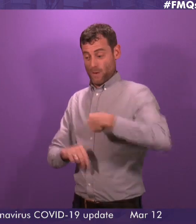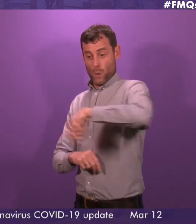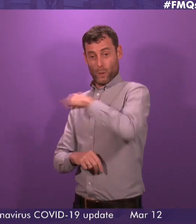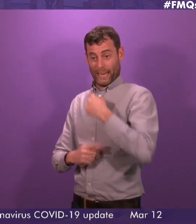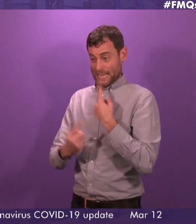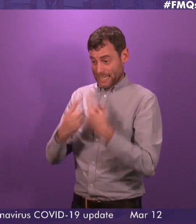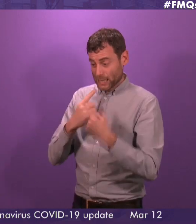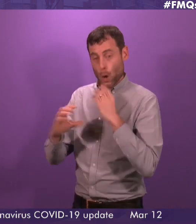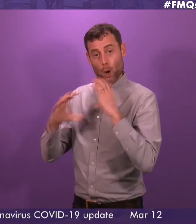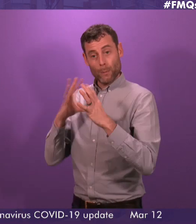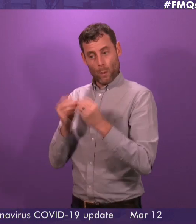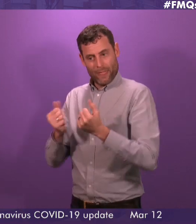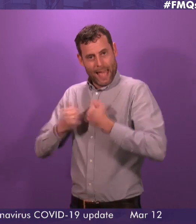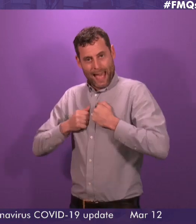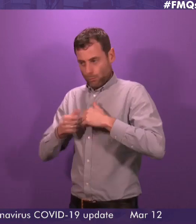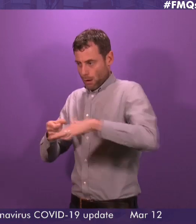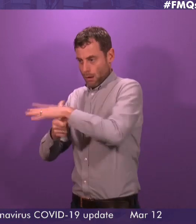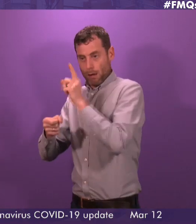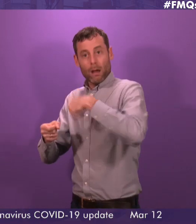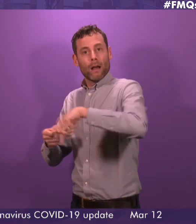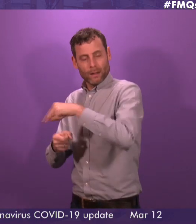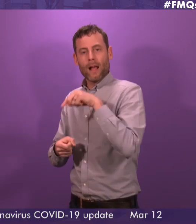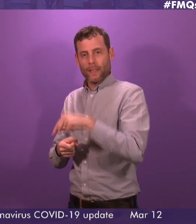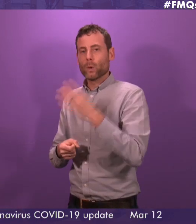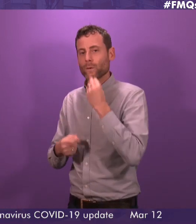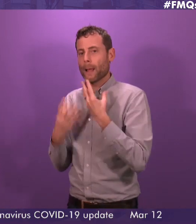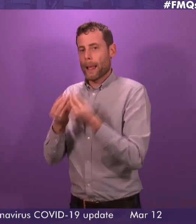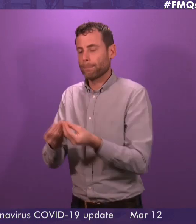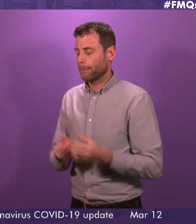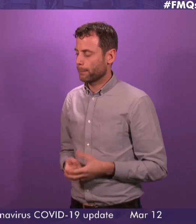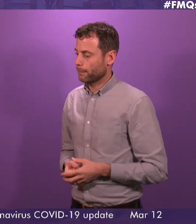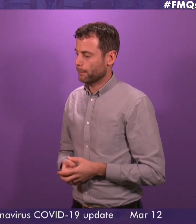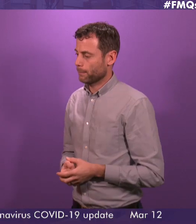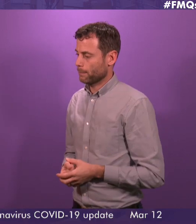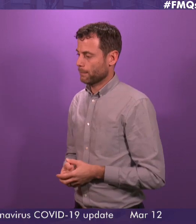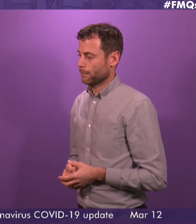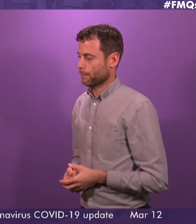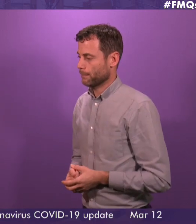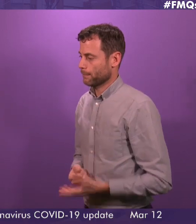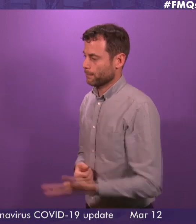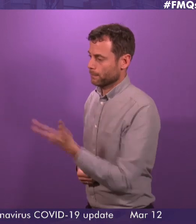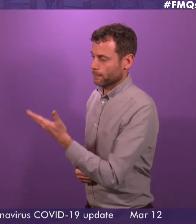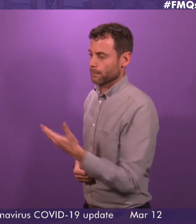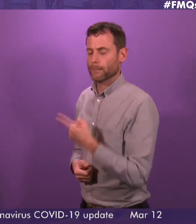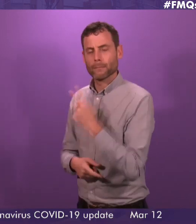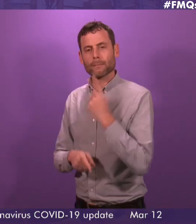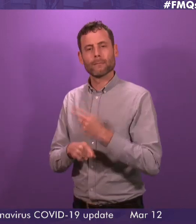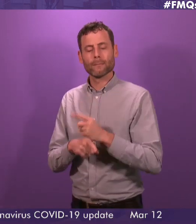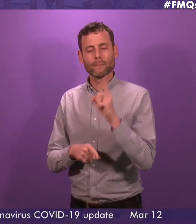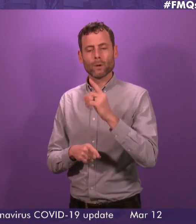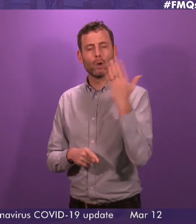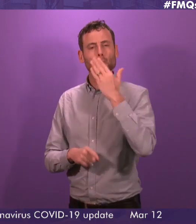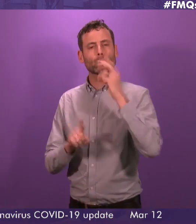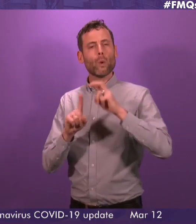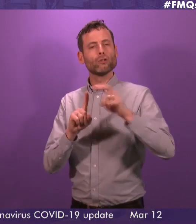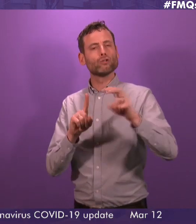of us to do. Thank you. John Mason, to be followed by Anas Sarwar. Thank you. The Cabinet Secretary mentioned school trips, and I wonder if she could